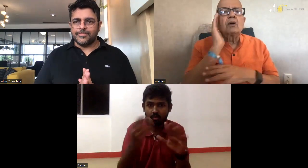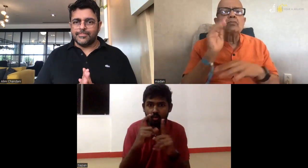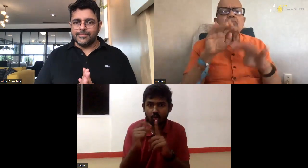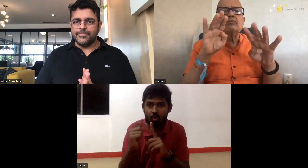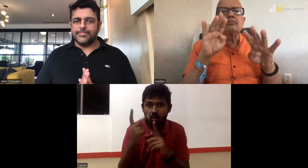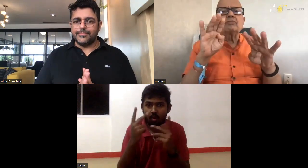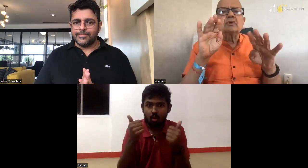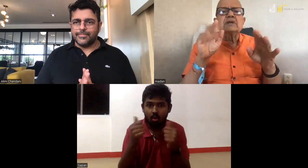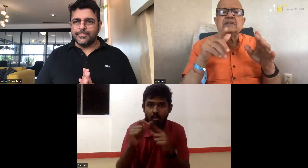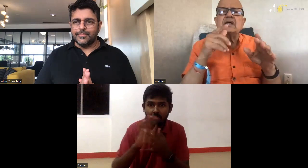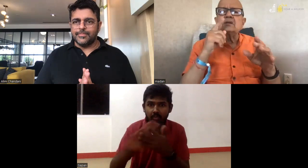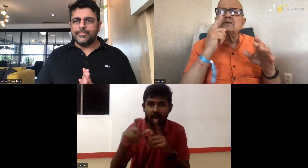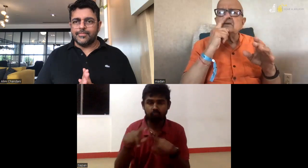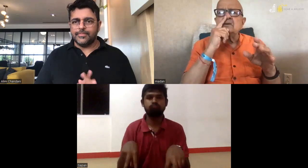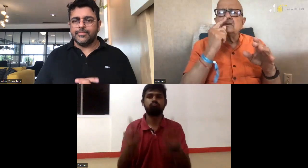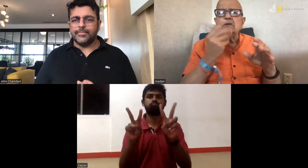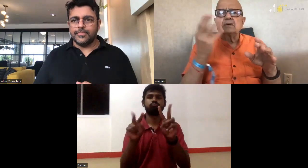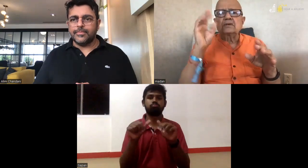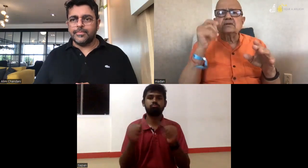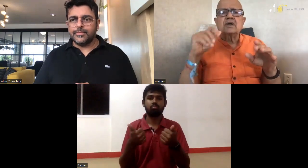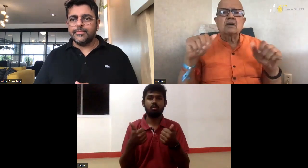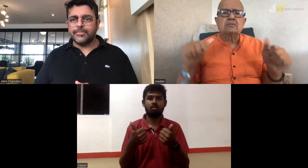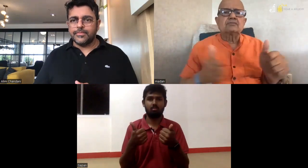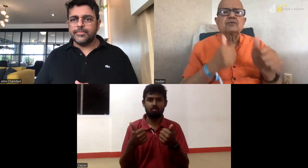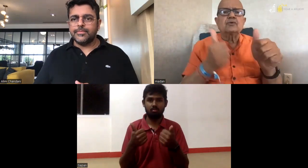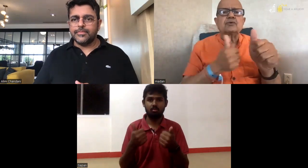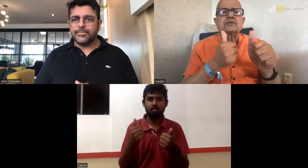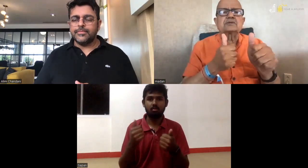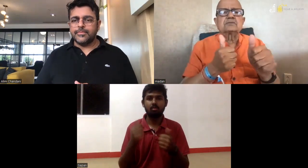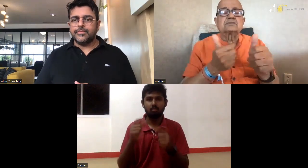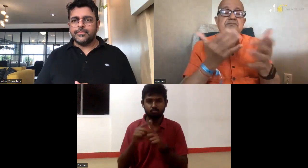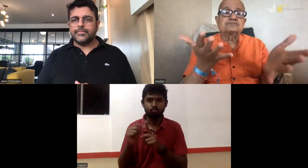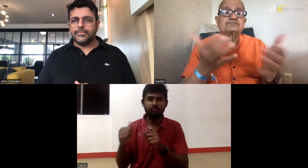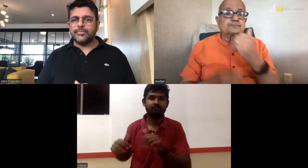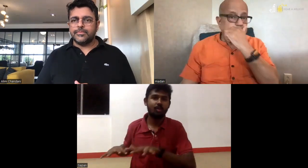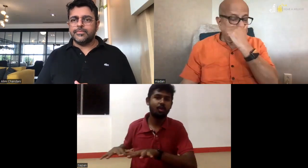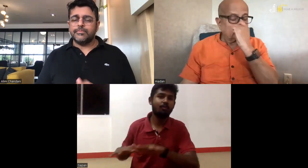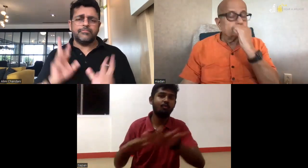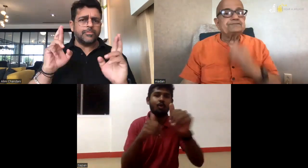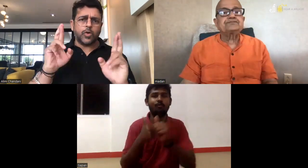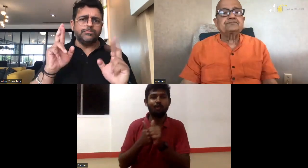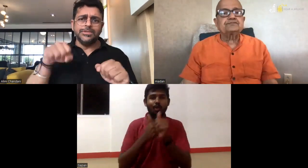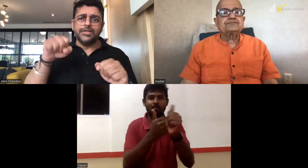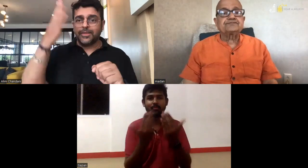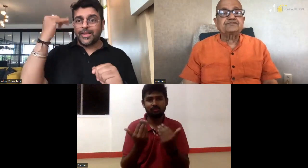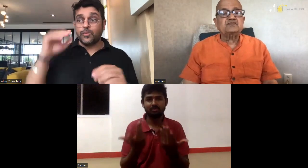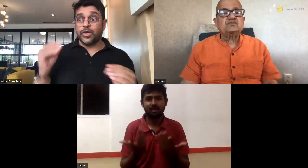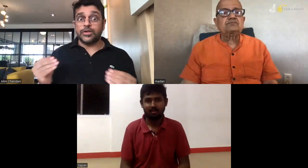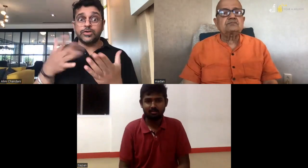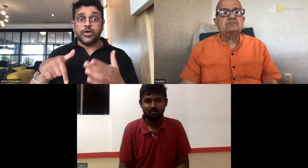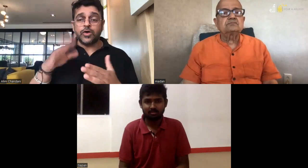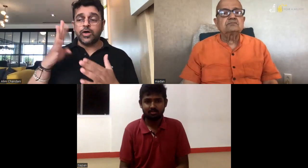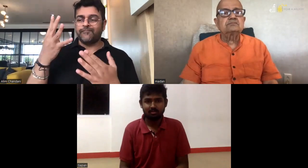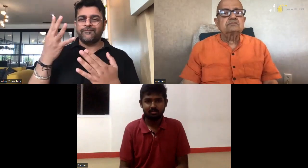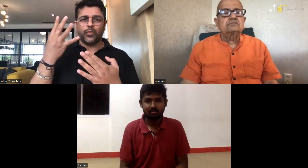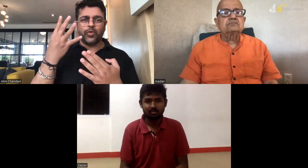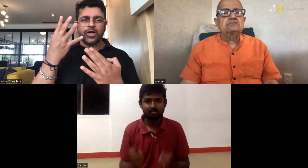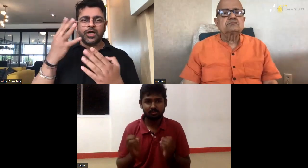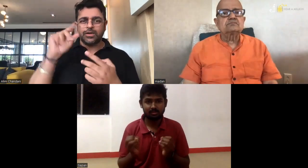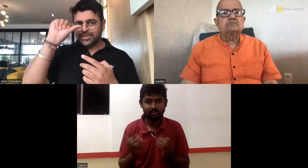the Australia, and some people might be getting married and they are engaging in other work. So some people might